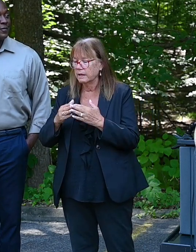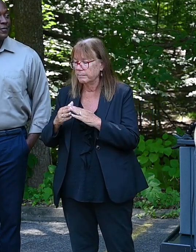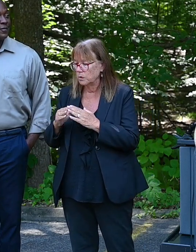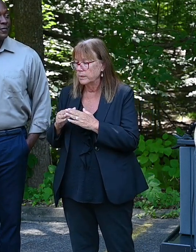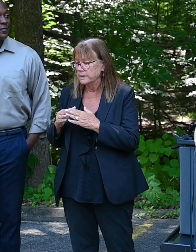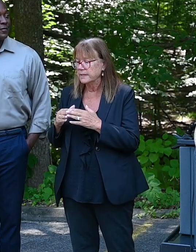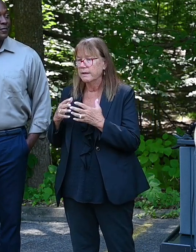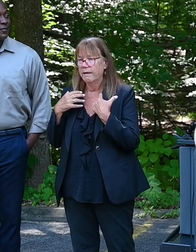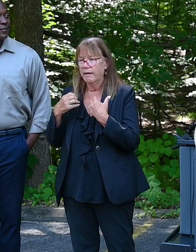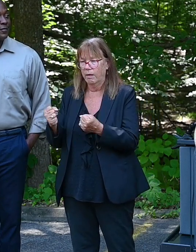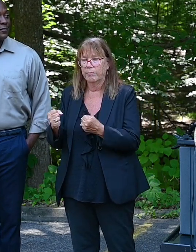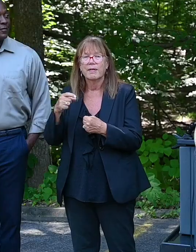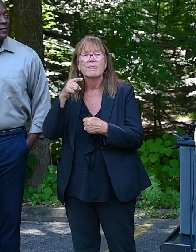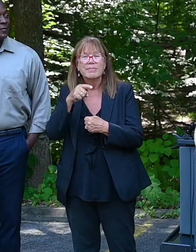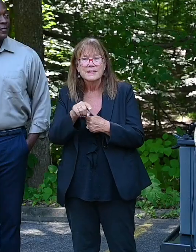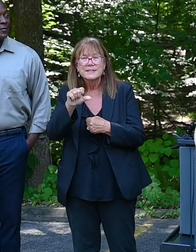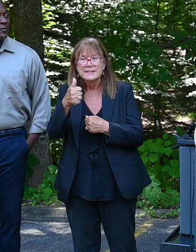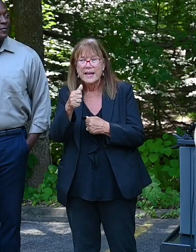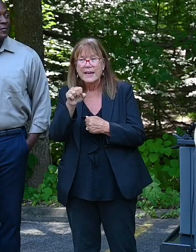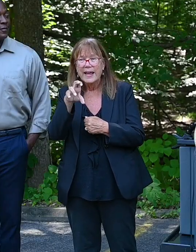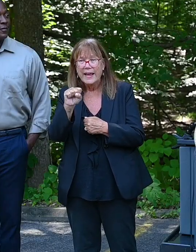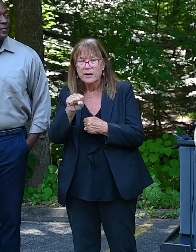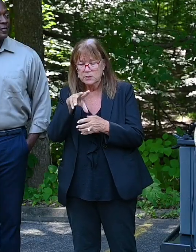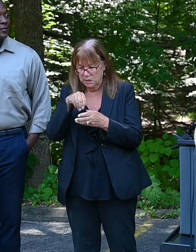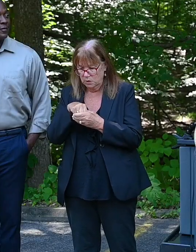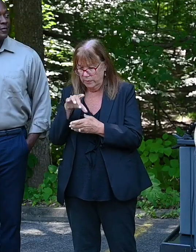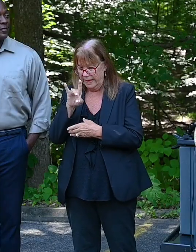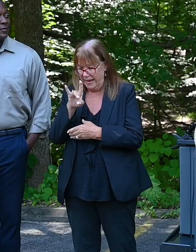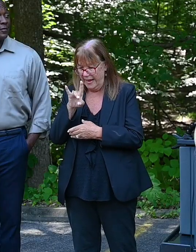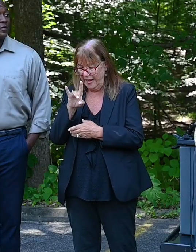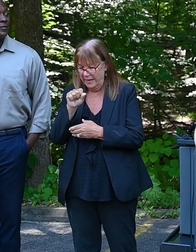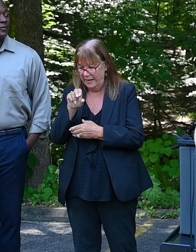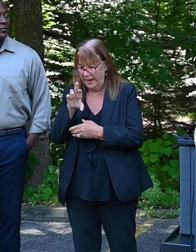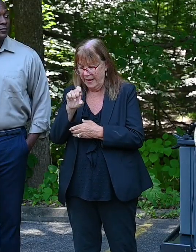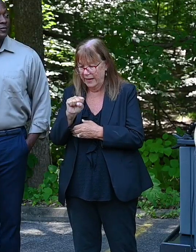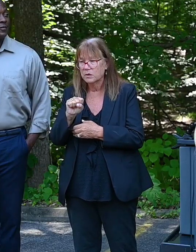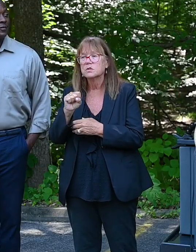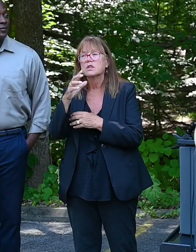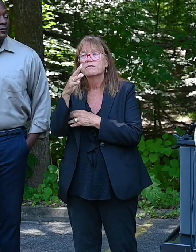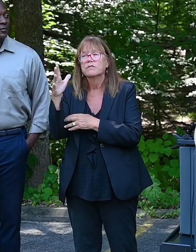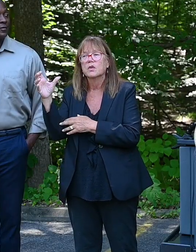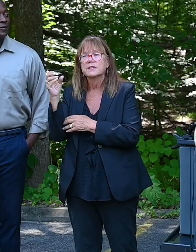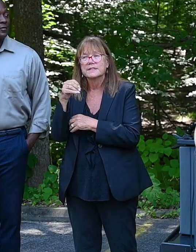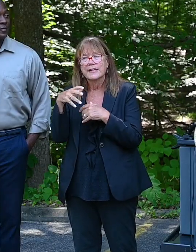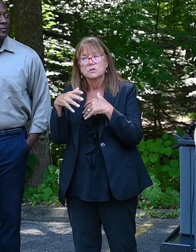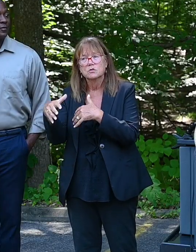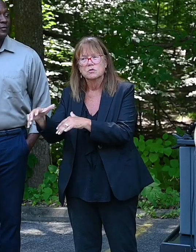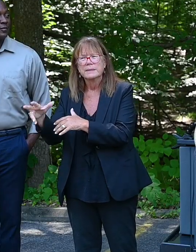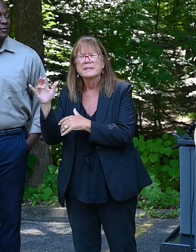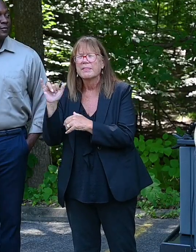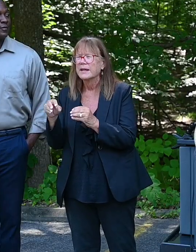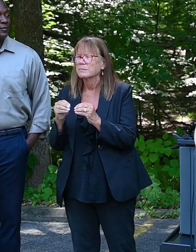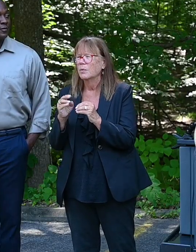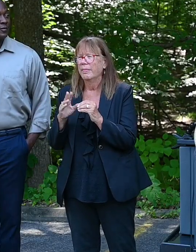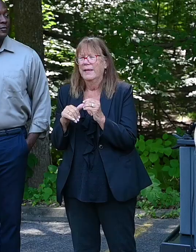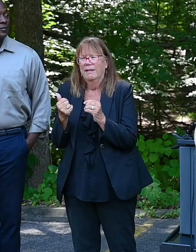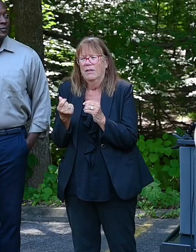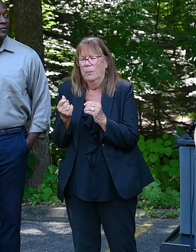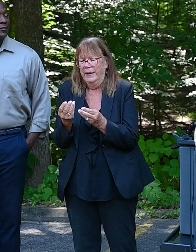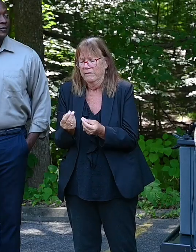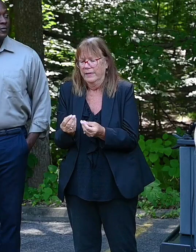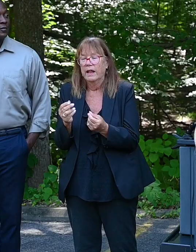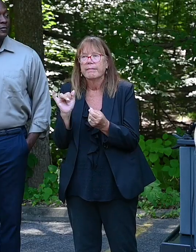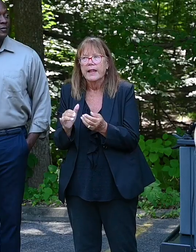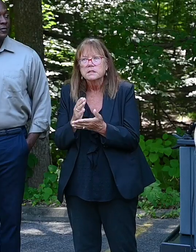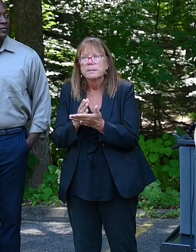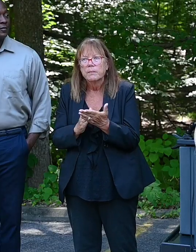the Watermont Swim Club, including over 8 acres of forest and active stream corridors, is more than just a patch of land. It's a